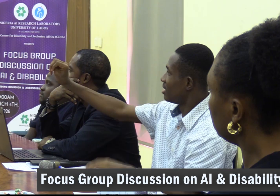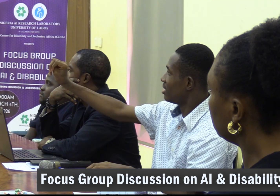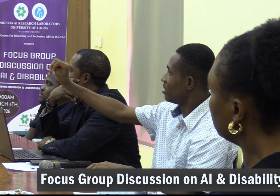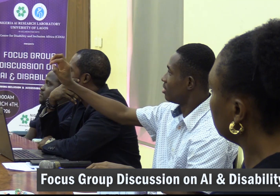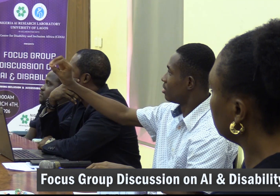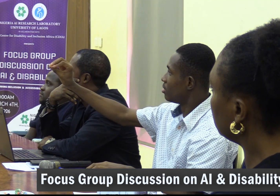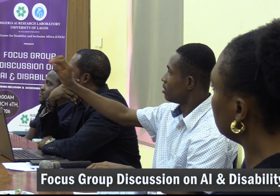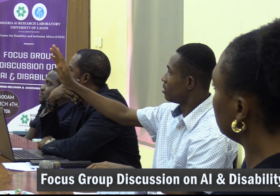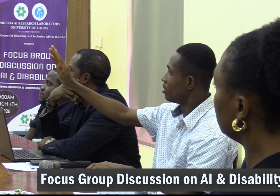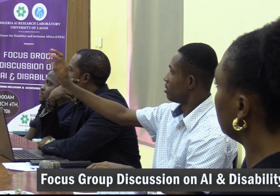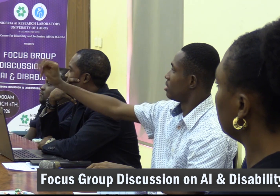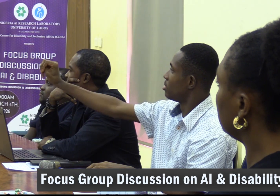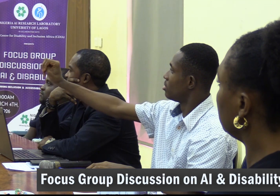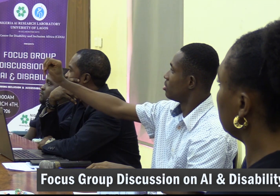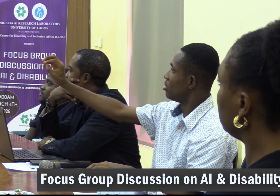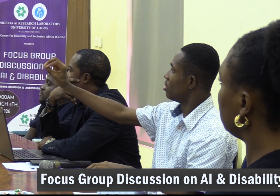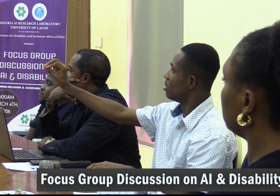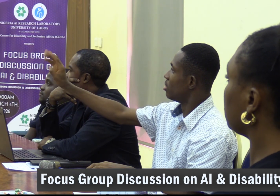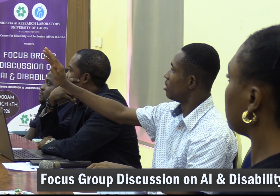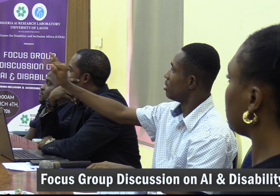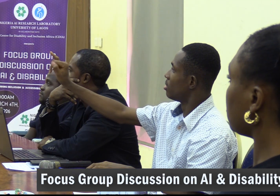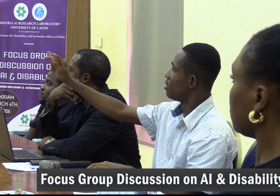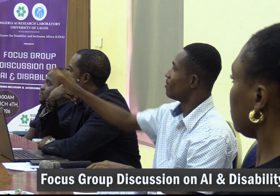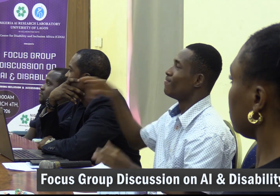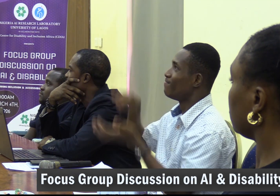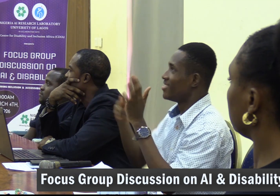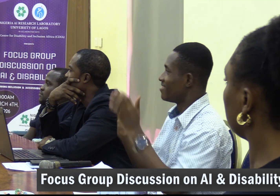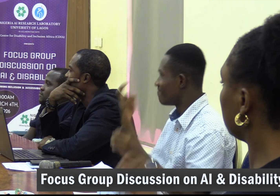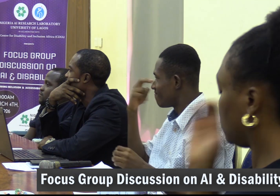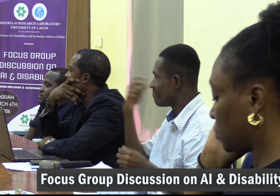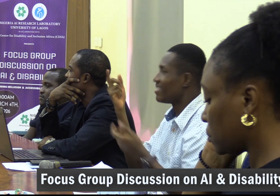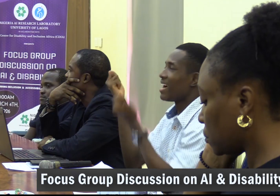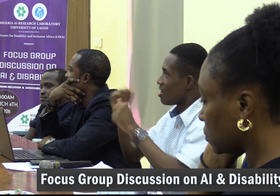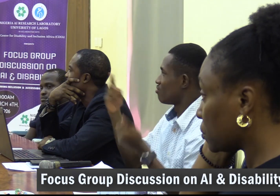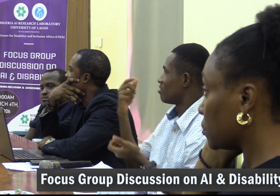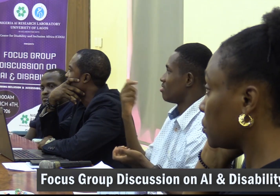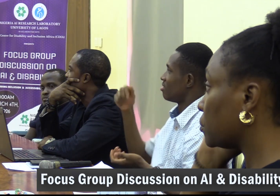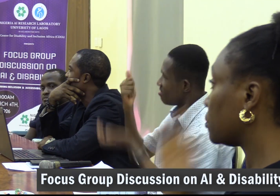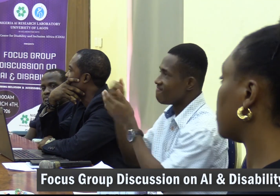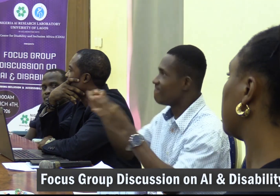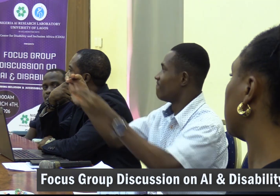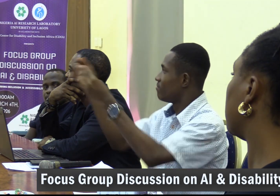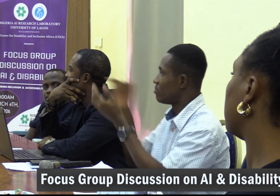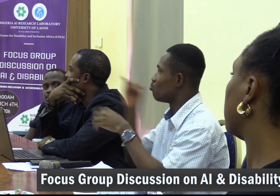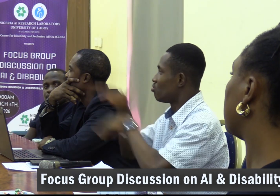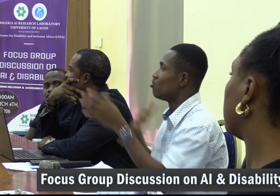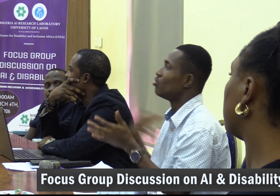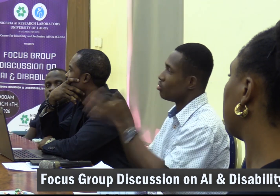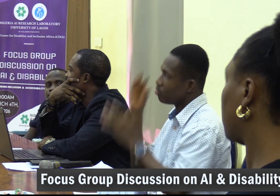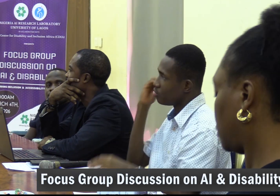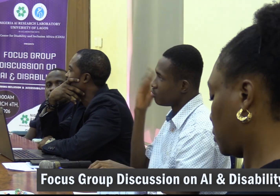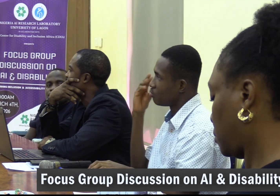experience, how we can move forward and bring mobility to the blind, help to make